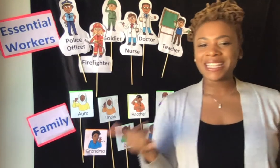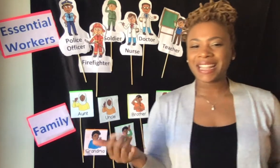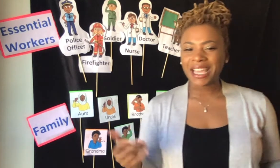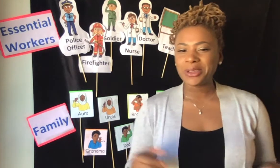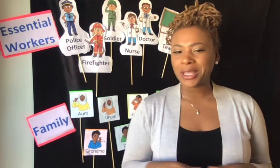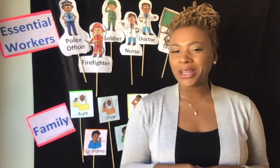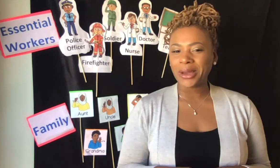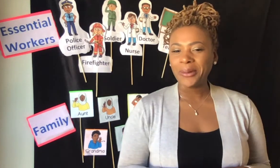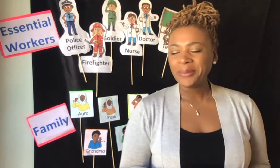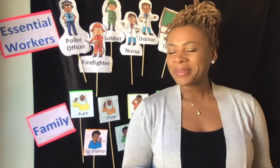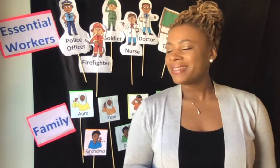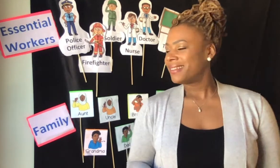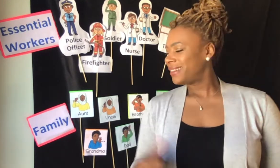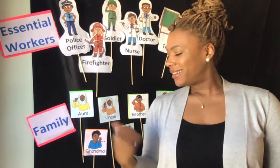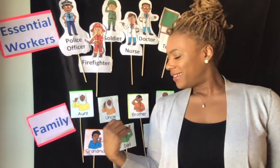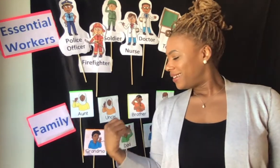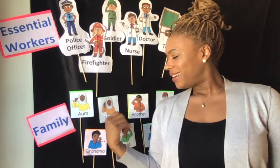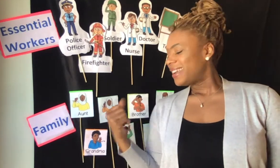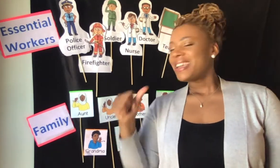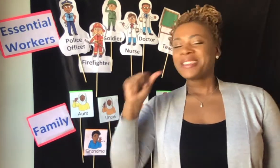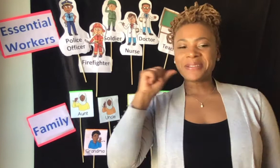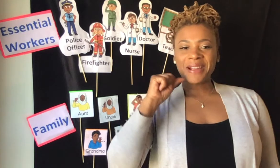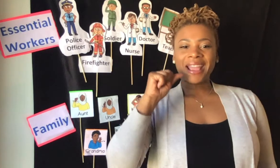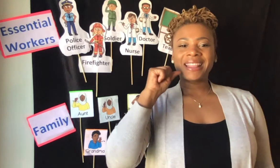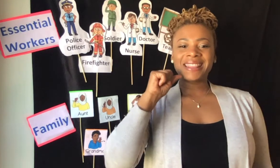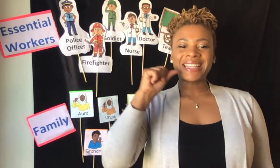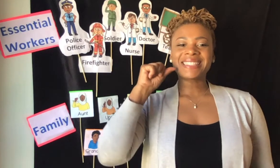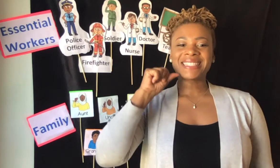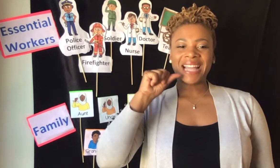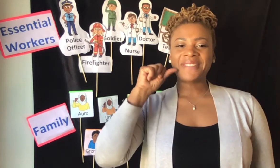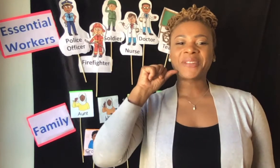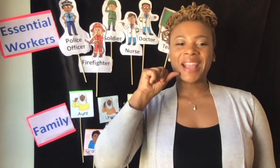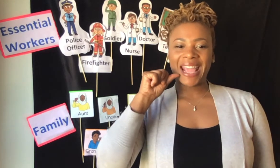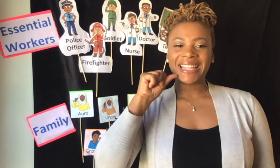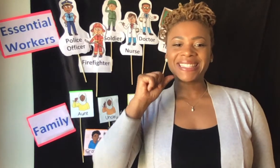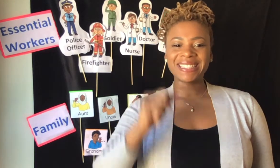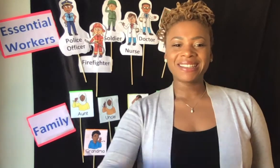like you didn't know. You're right. That's the sign for ant.